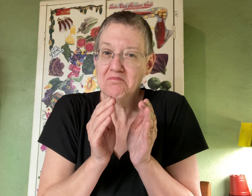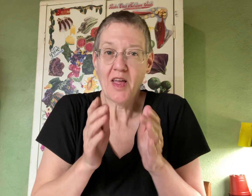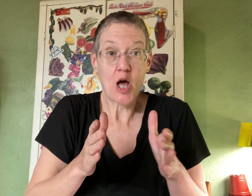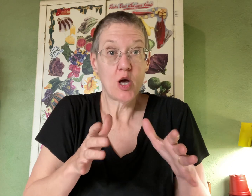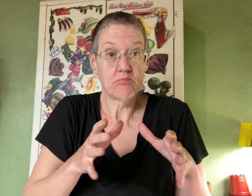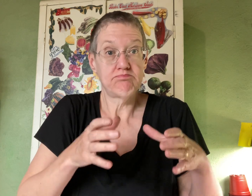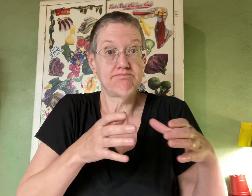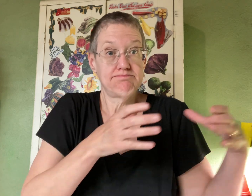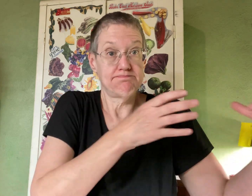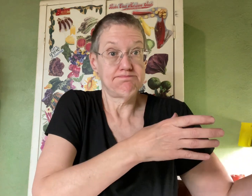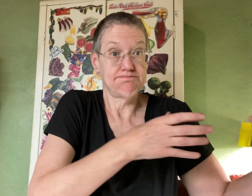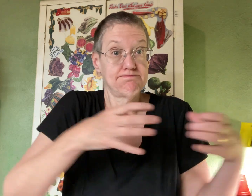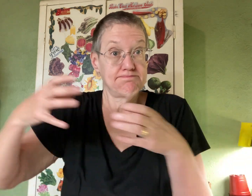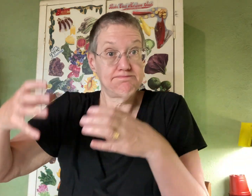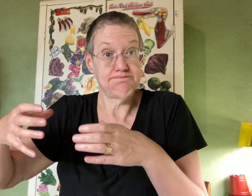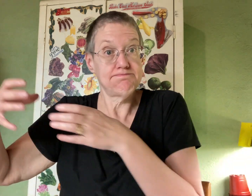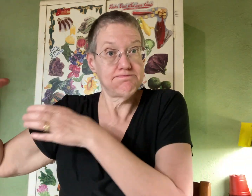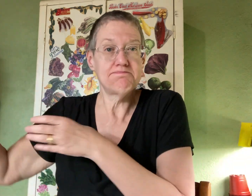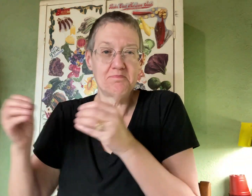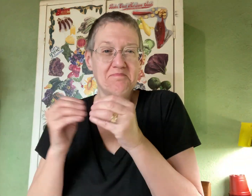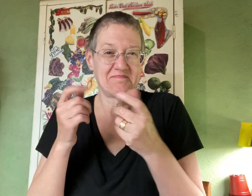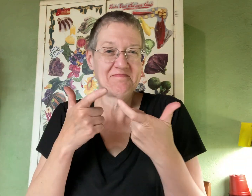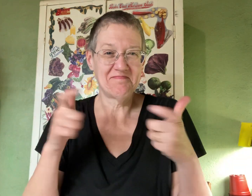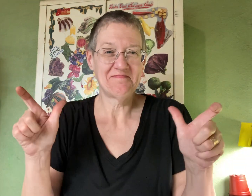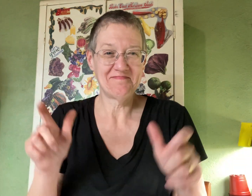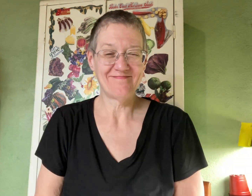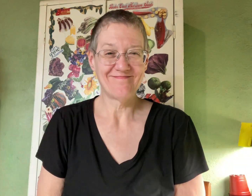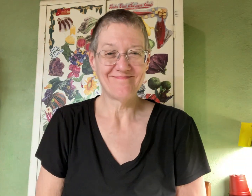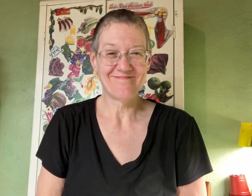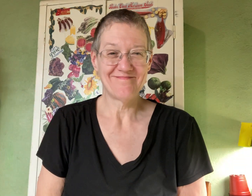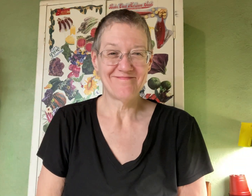the smaller the plants will be. The farther you space them out, the bigger they'll get.